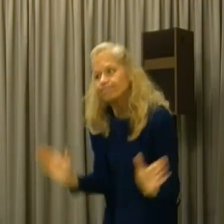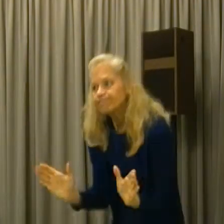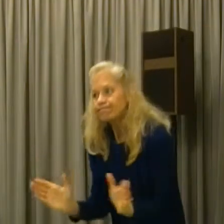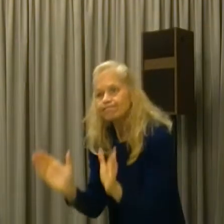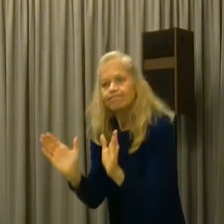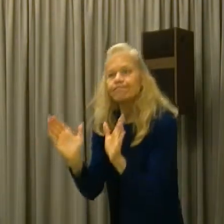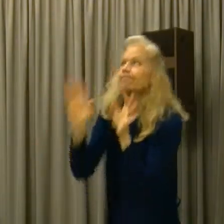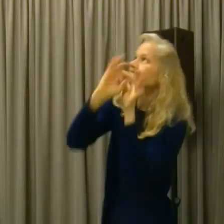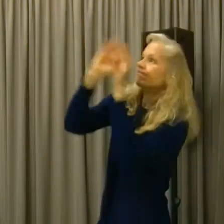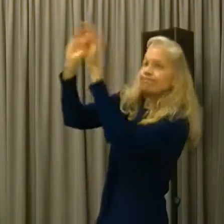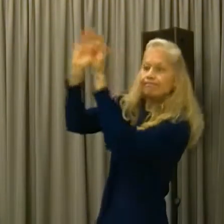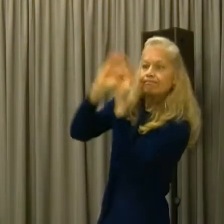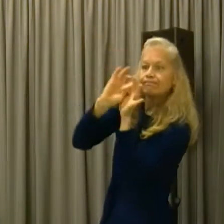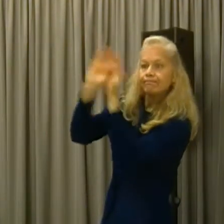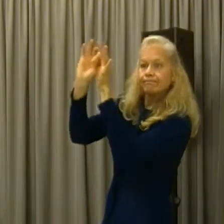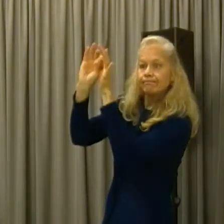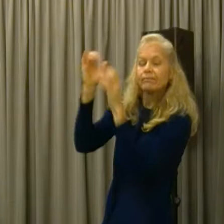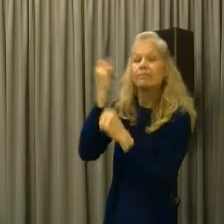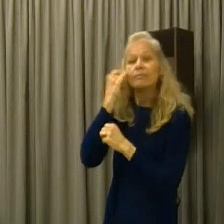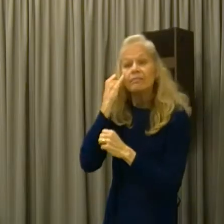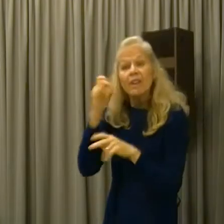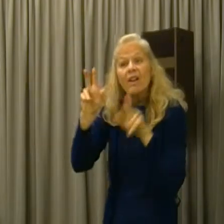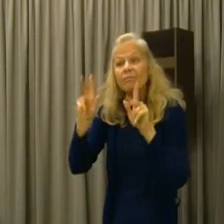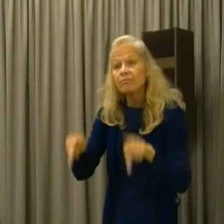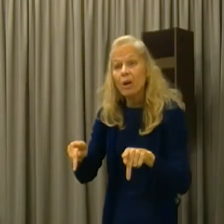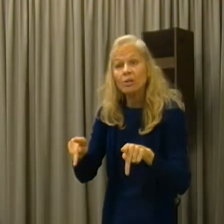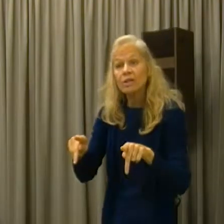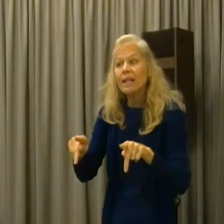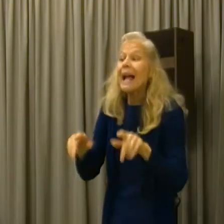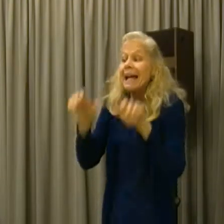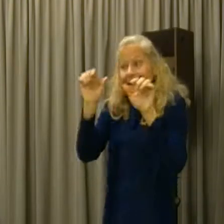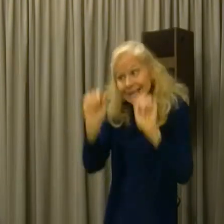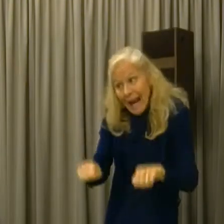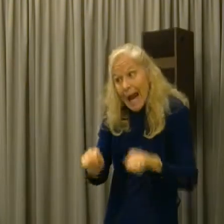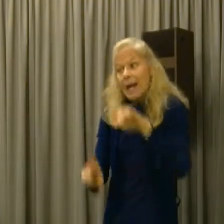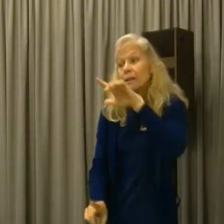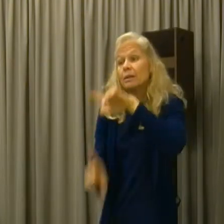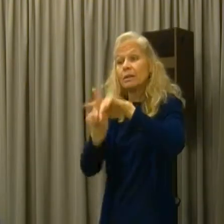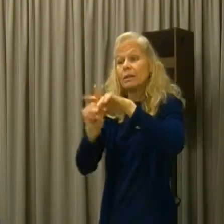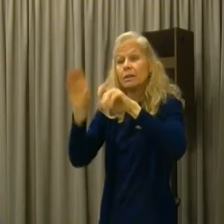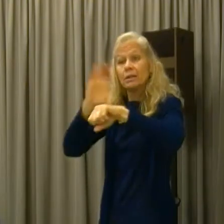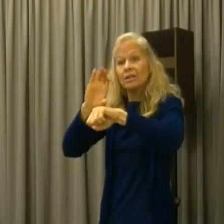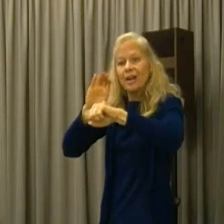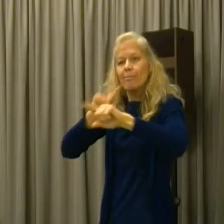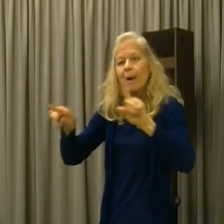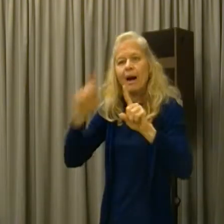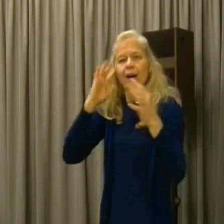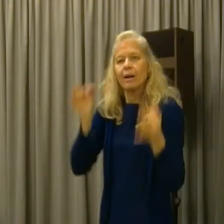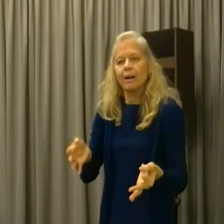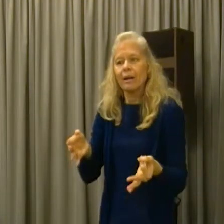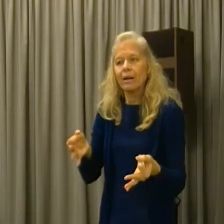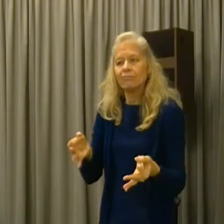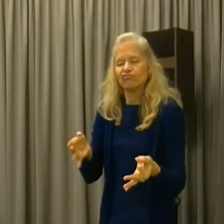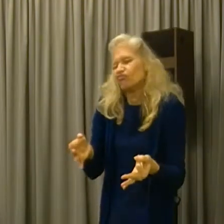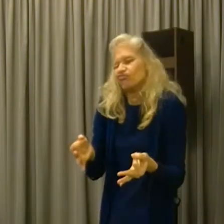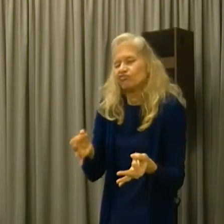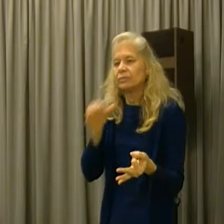doesn't realize they're missing some edification. Maybe they need to see that, realize that. Wrong thinking. Collecting